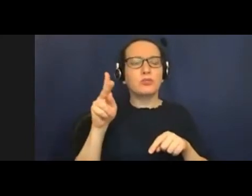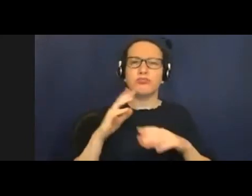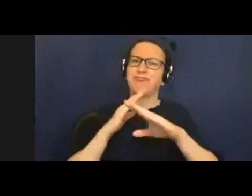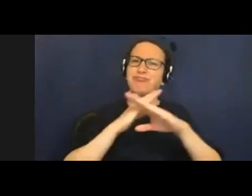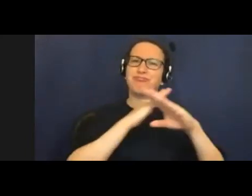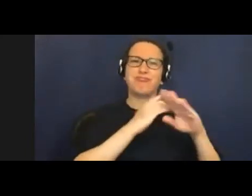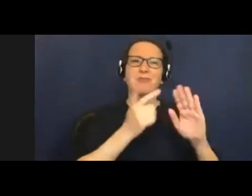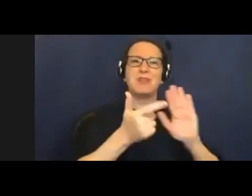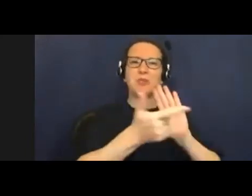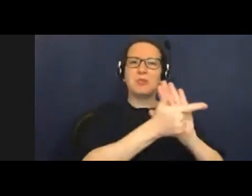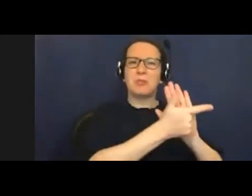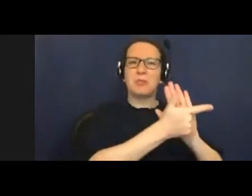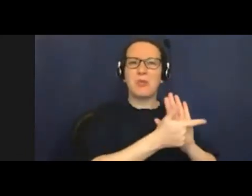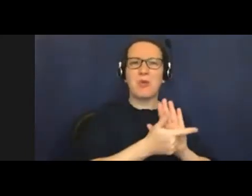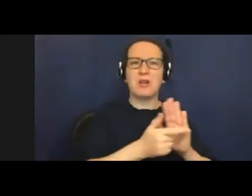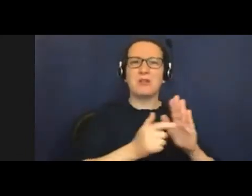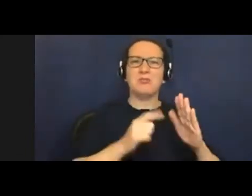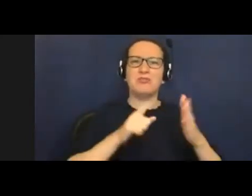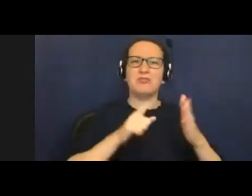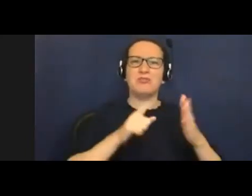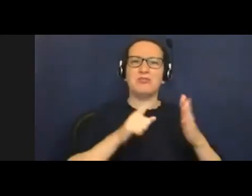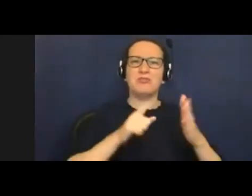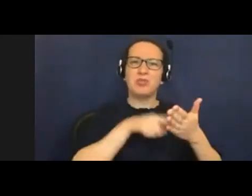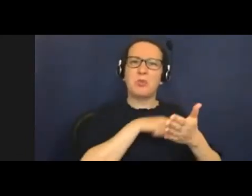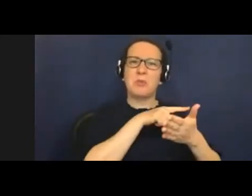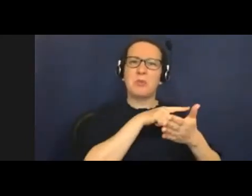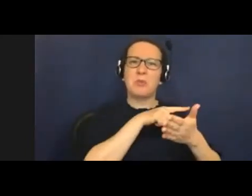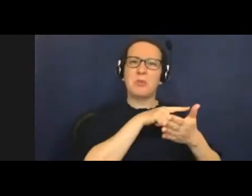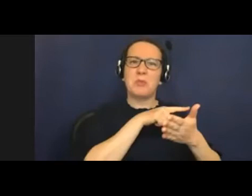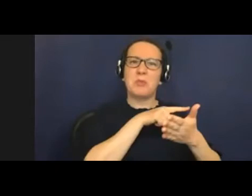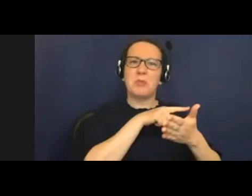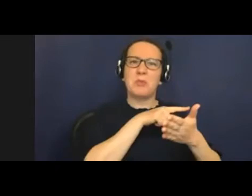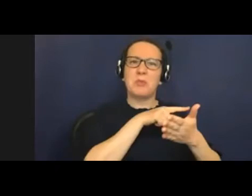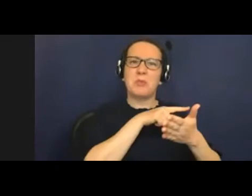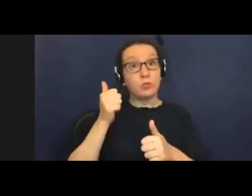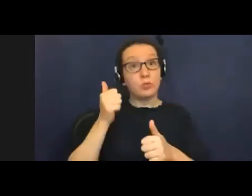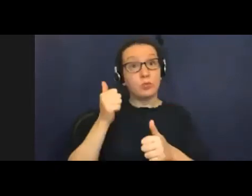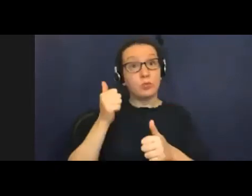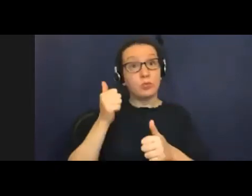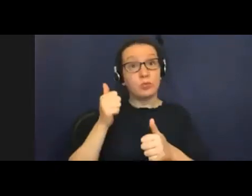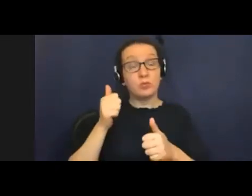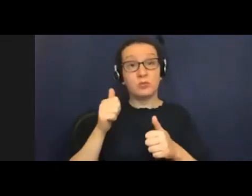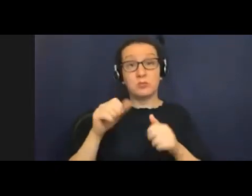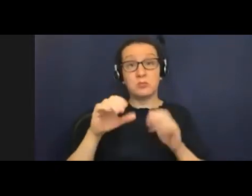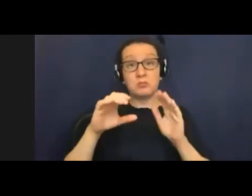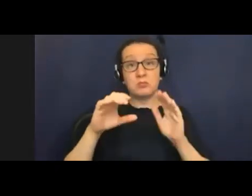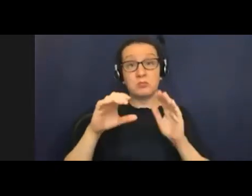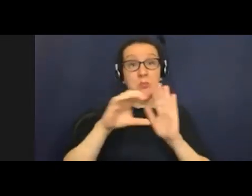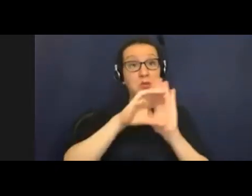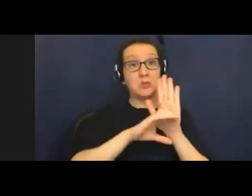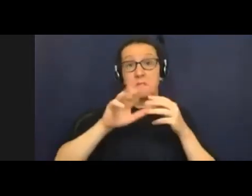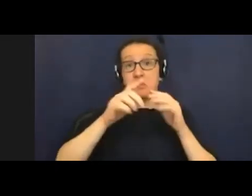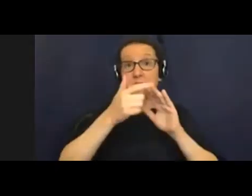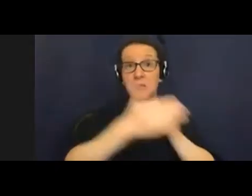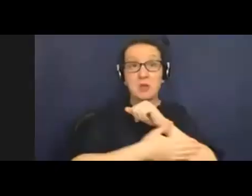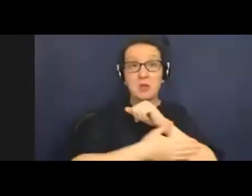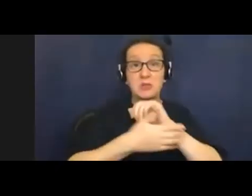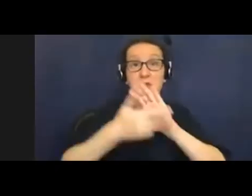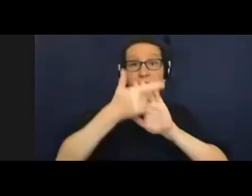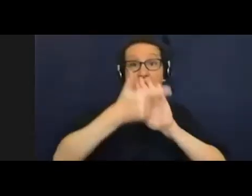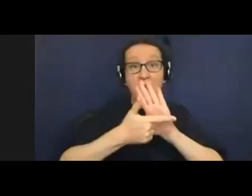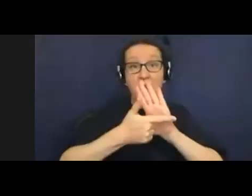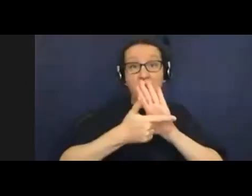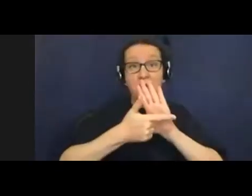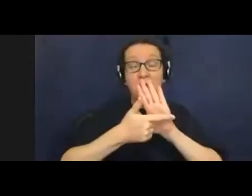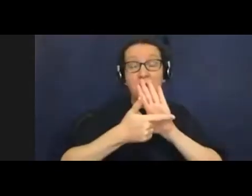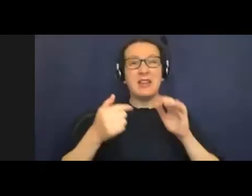their election law that say if you're, quote, of unsound mind, or a myriad of other unsavory